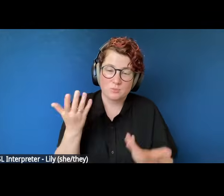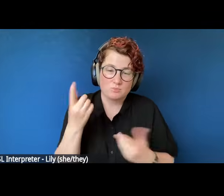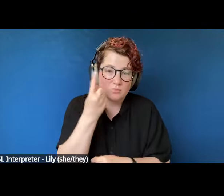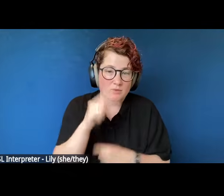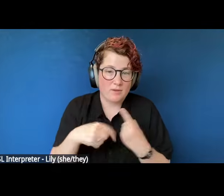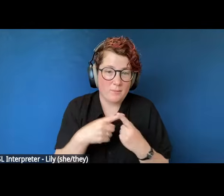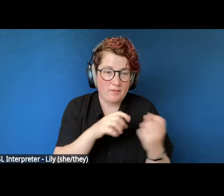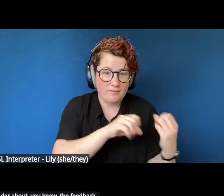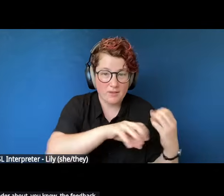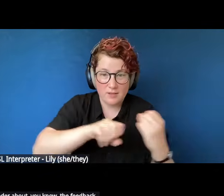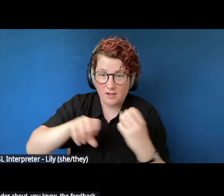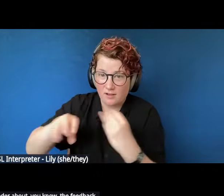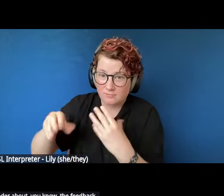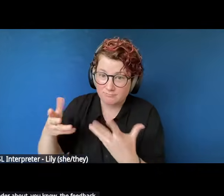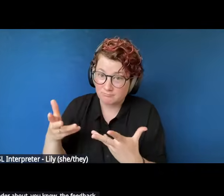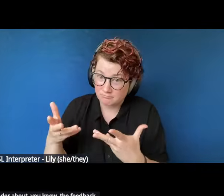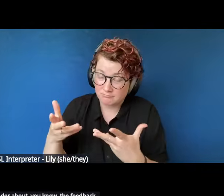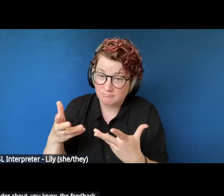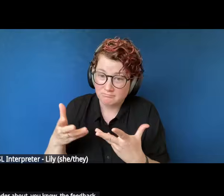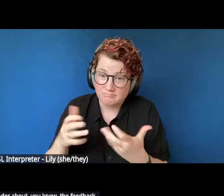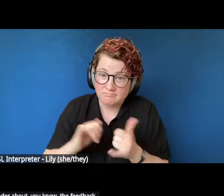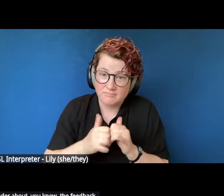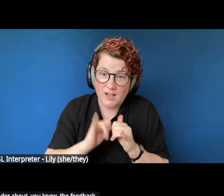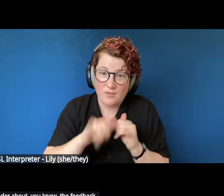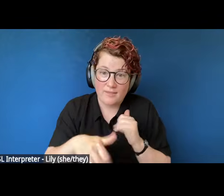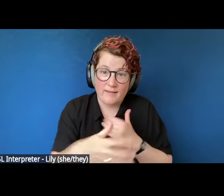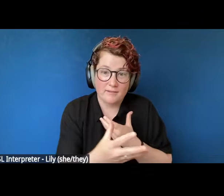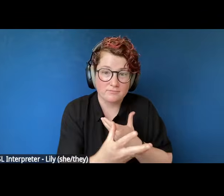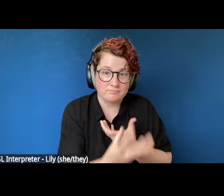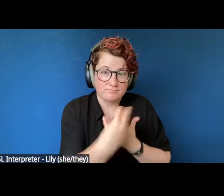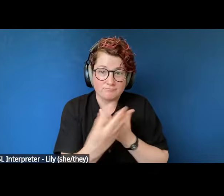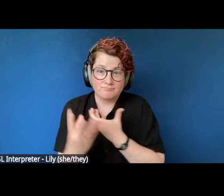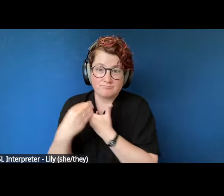how that also came in, yeah.